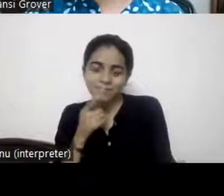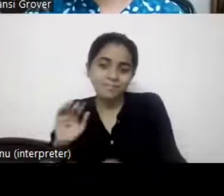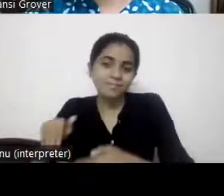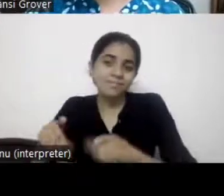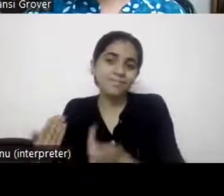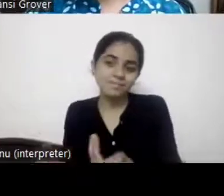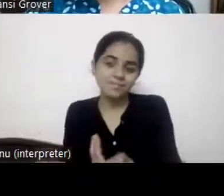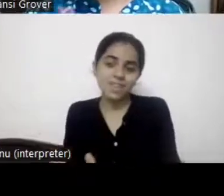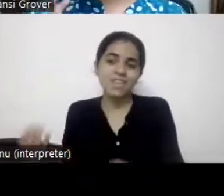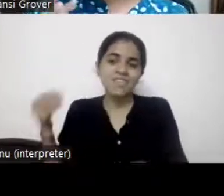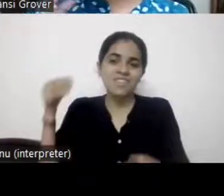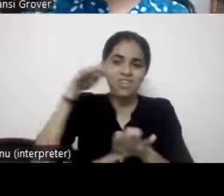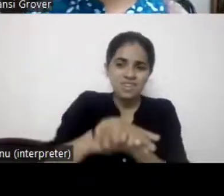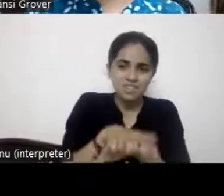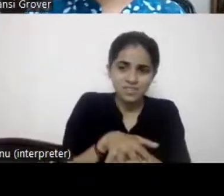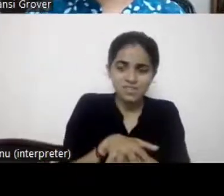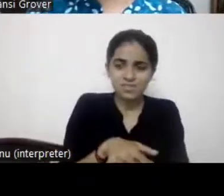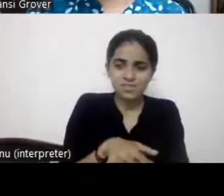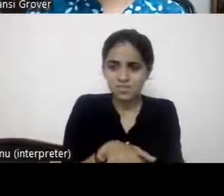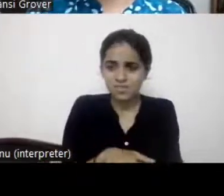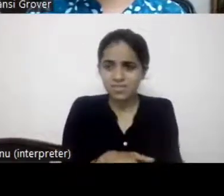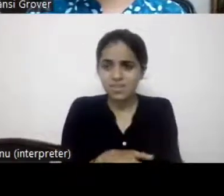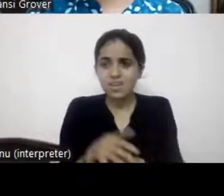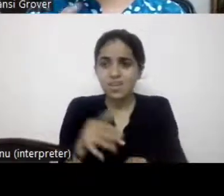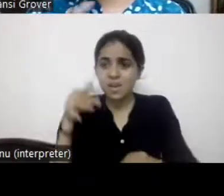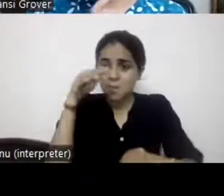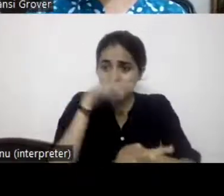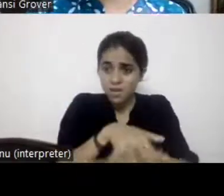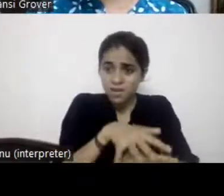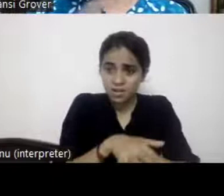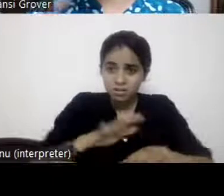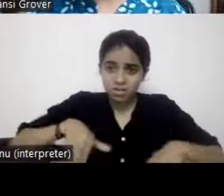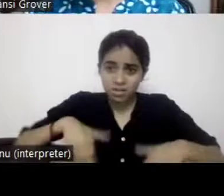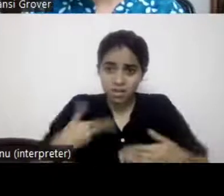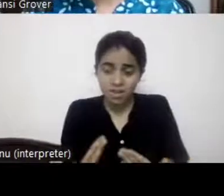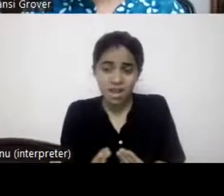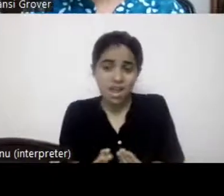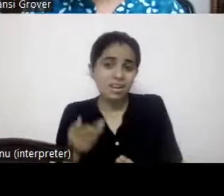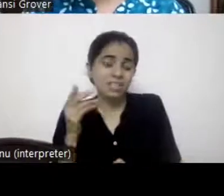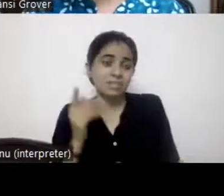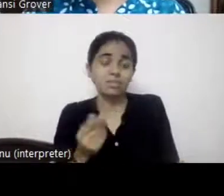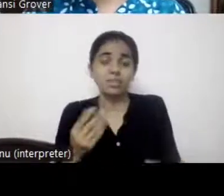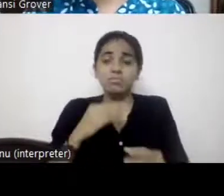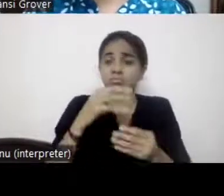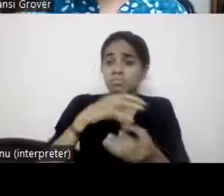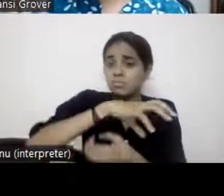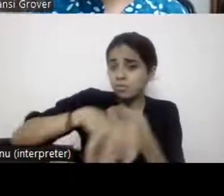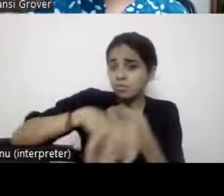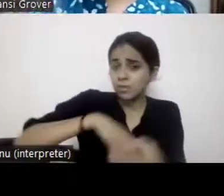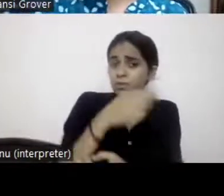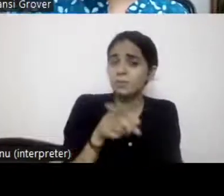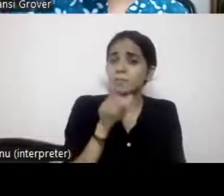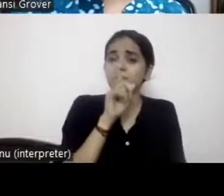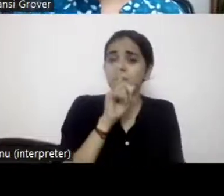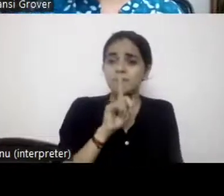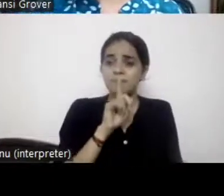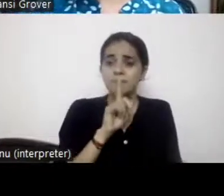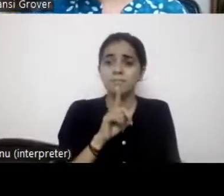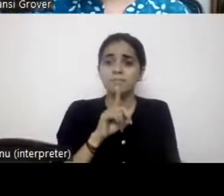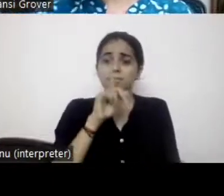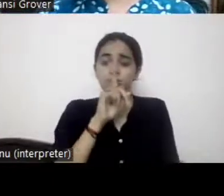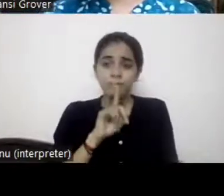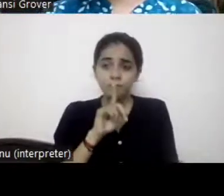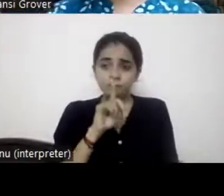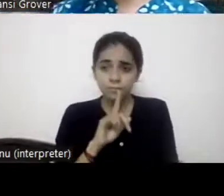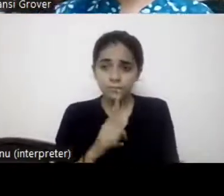in the film, it falls back into the binary of hearing and silence. So this silence needs to